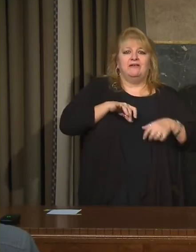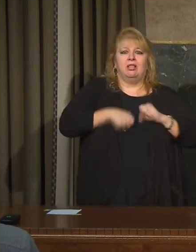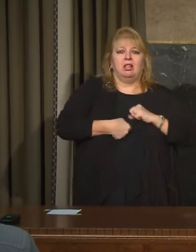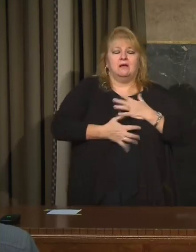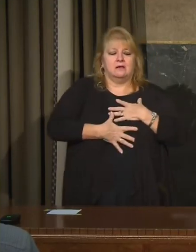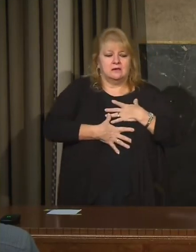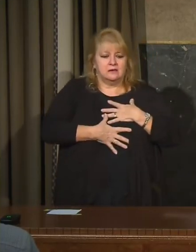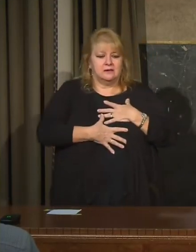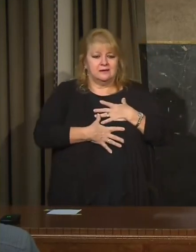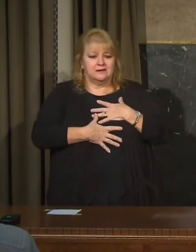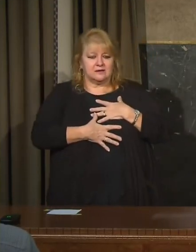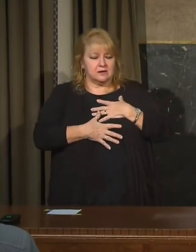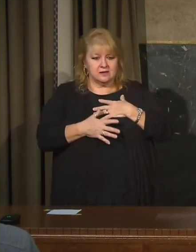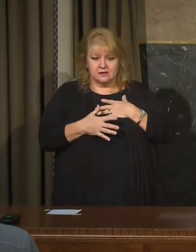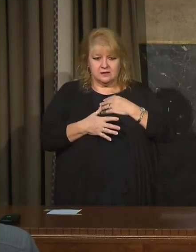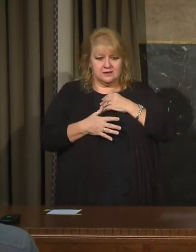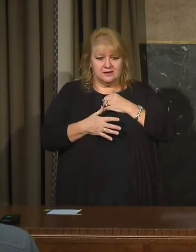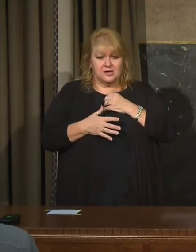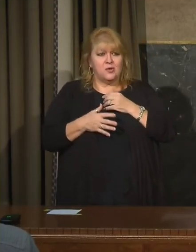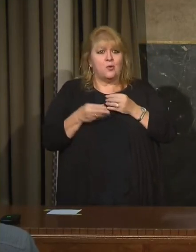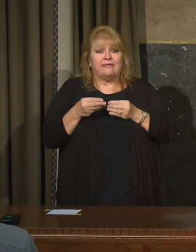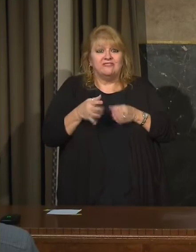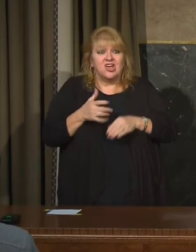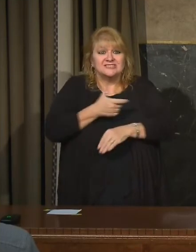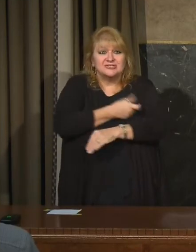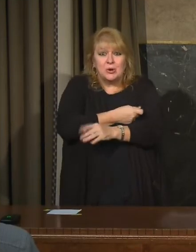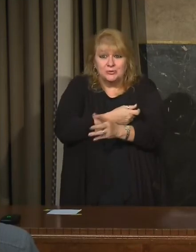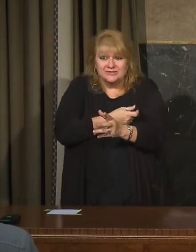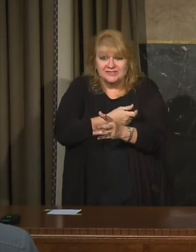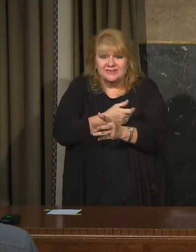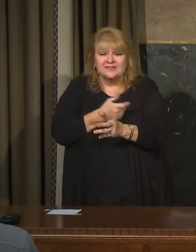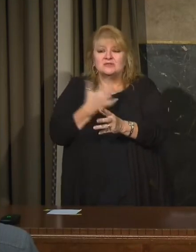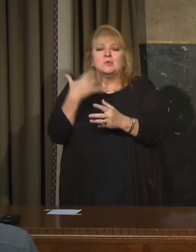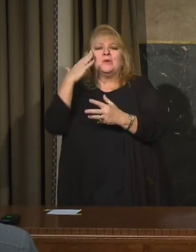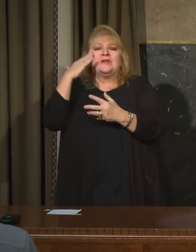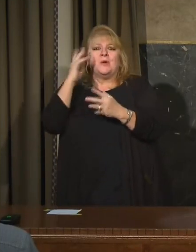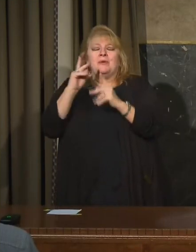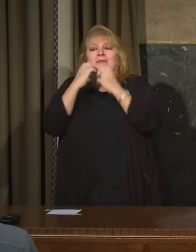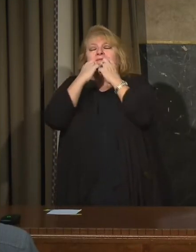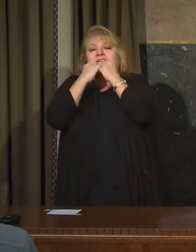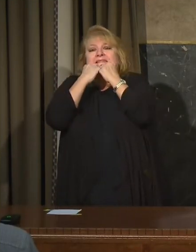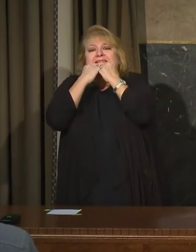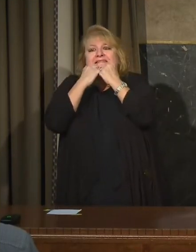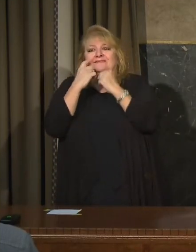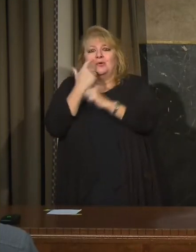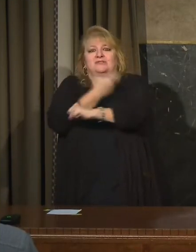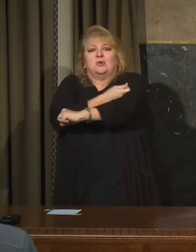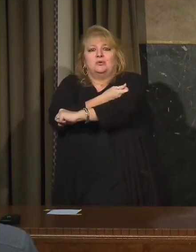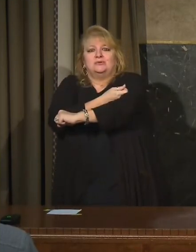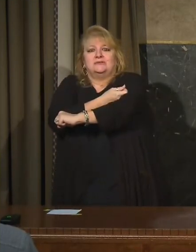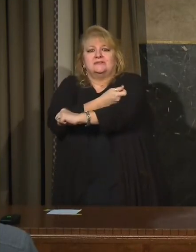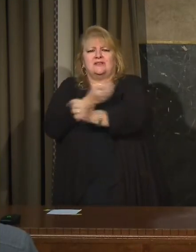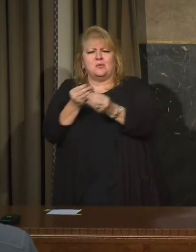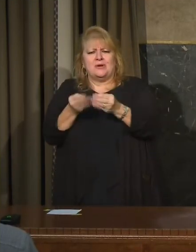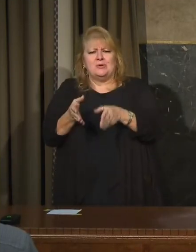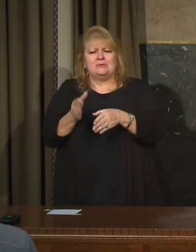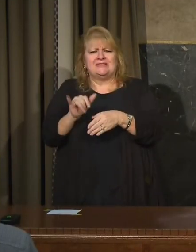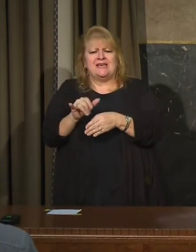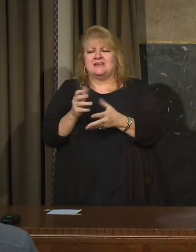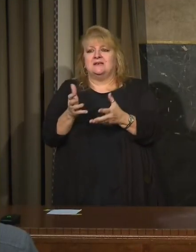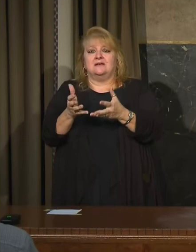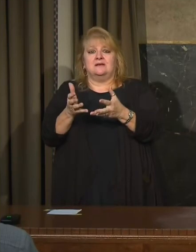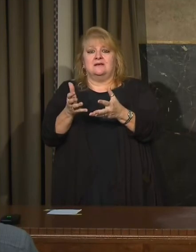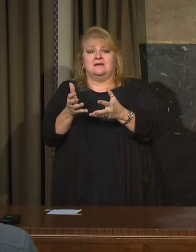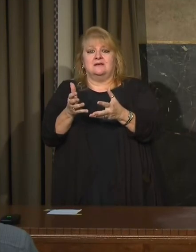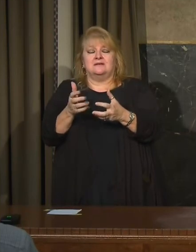about a dose that's been lost, because I know how important these doses are, and it really does get at me. So it was difficult to receive this